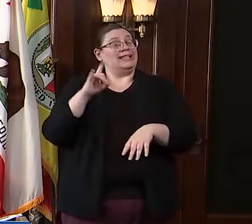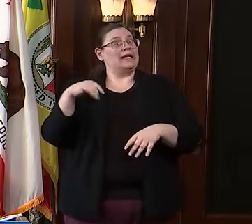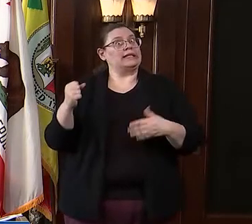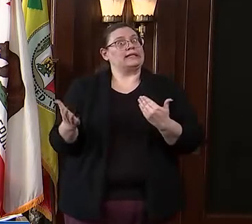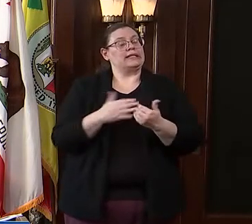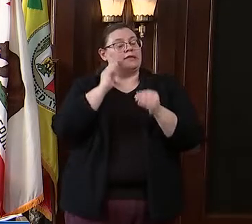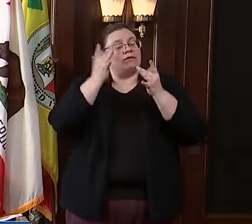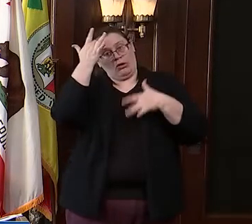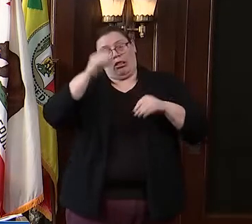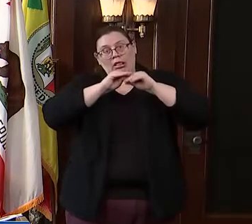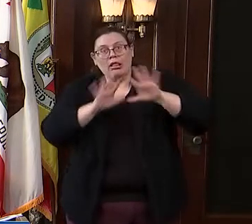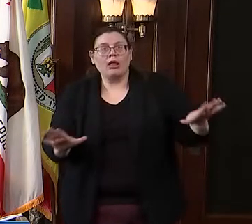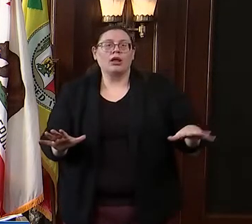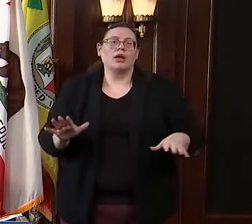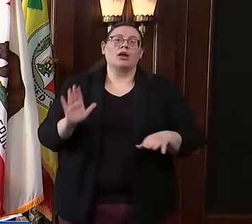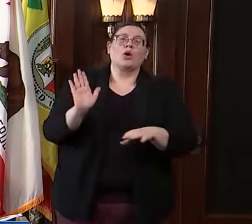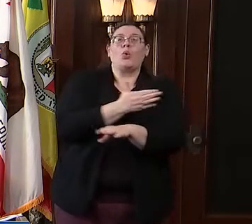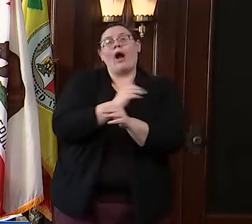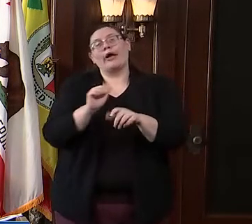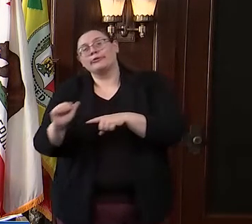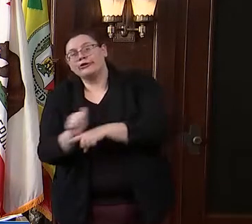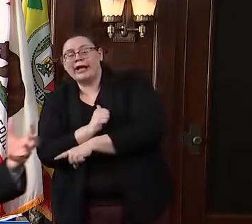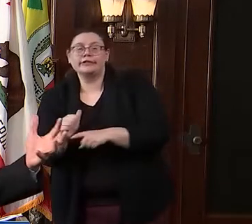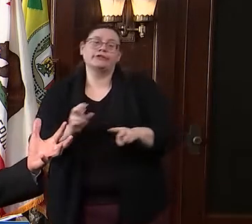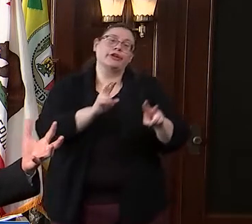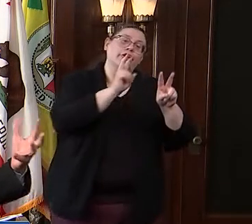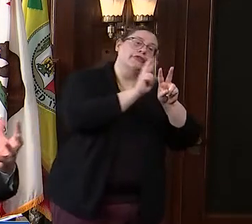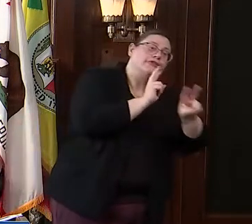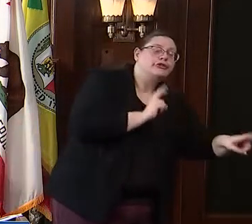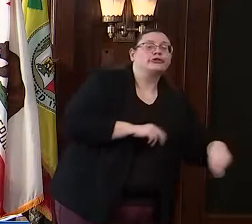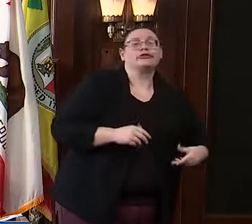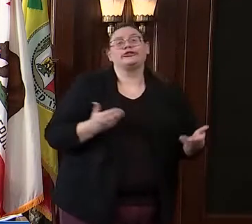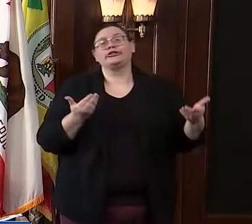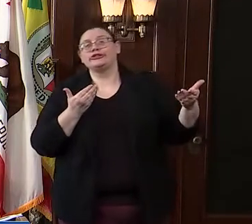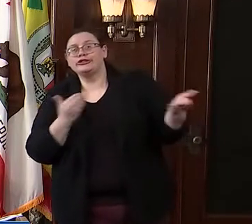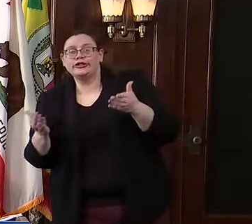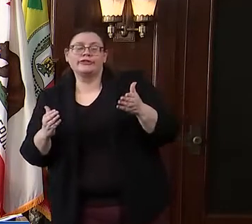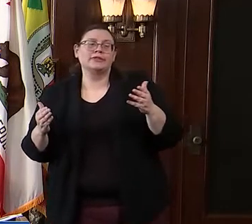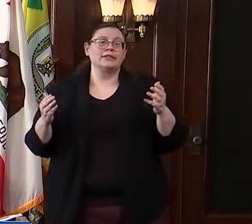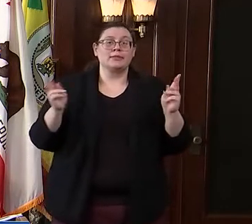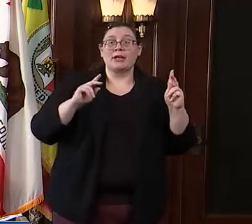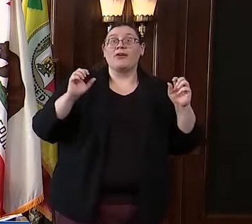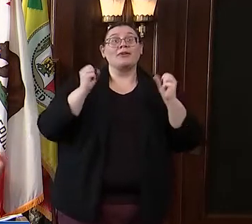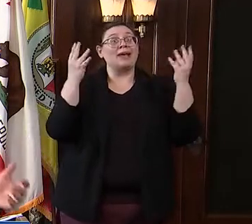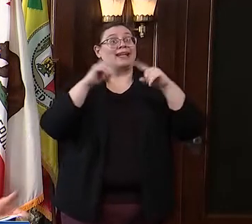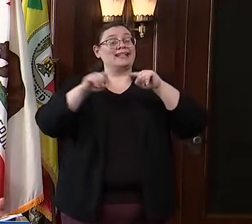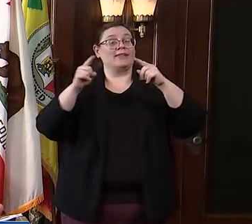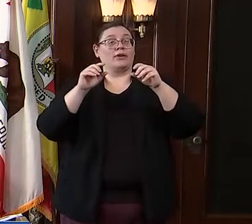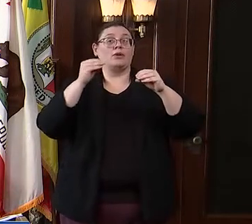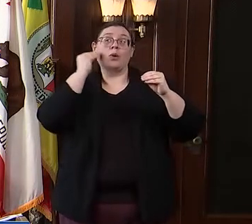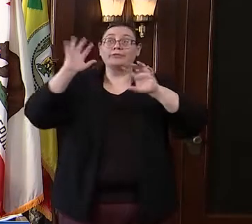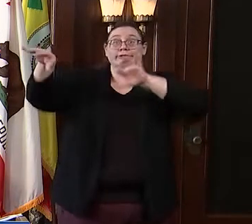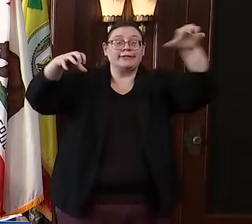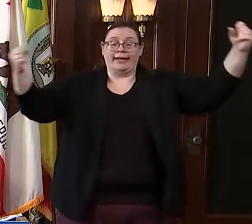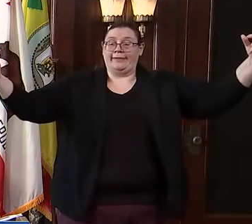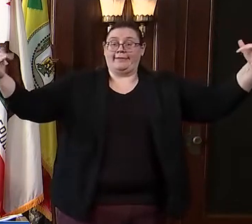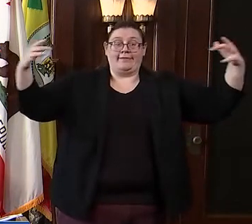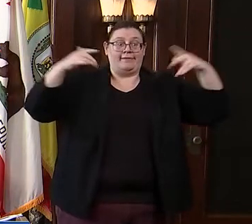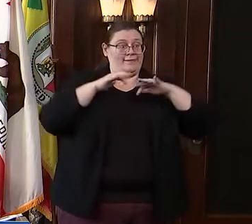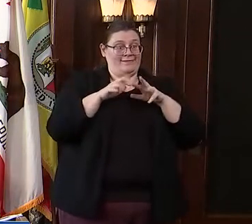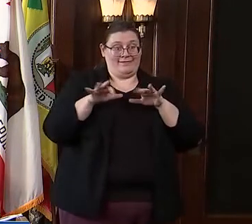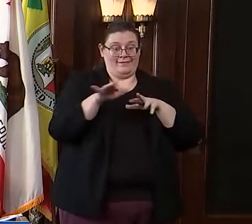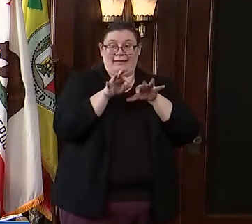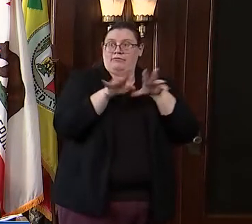Choir practice, funerals, services, where we bring people together from multiple neighborhoods and then they go back to those neighborhoods. So